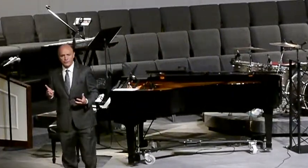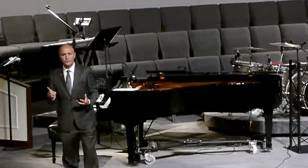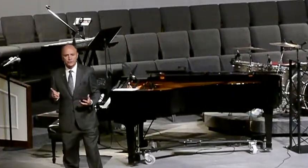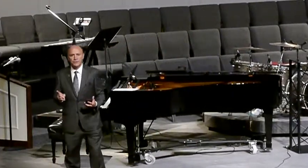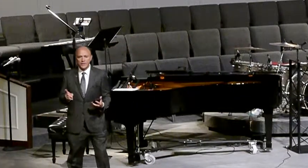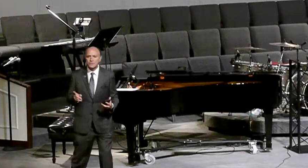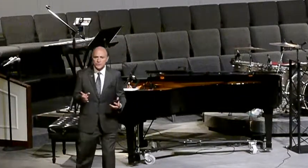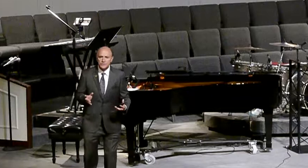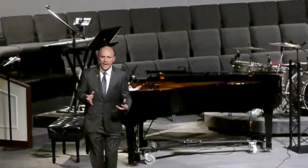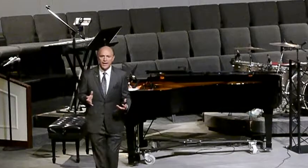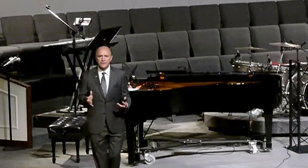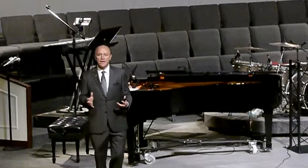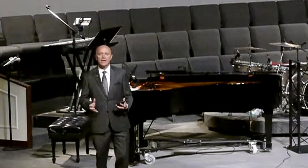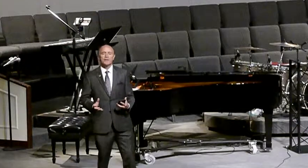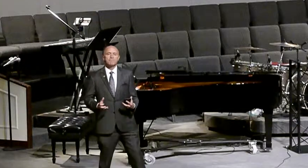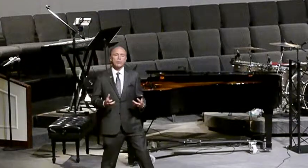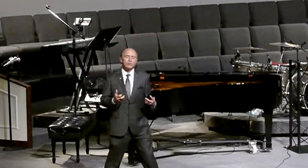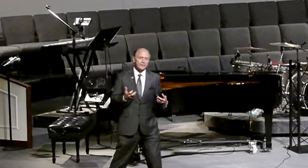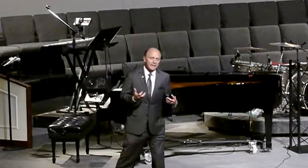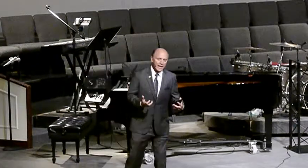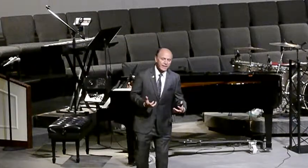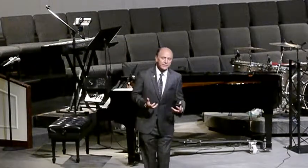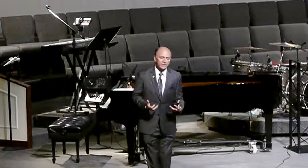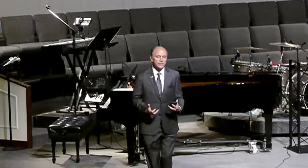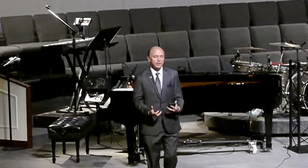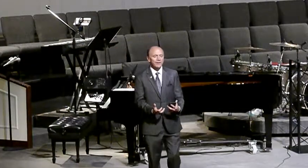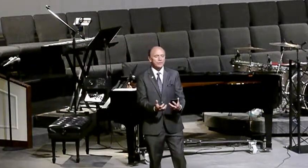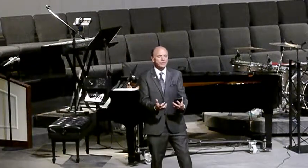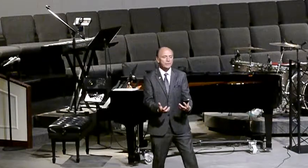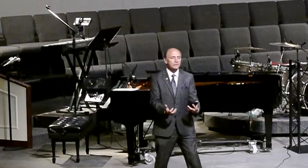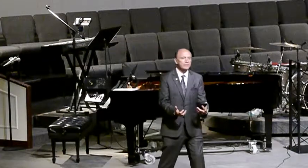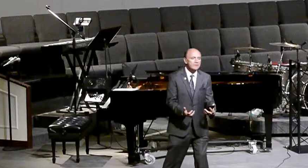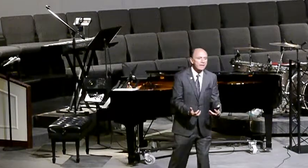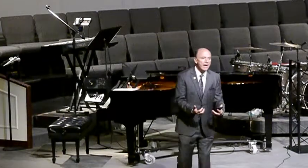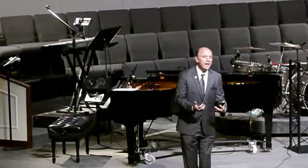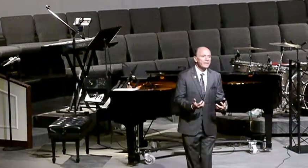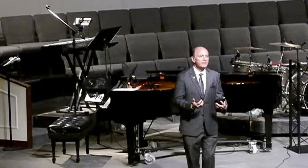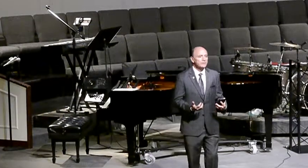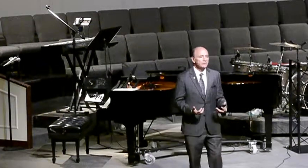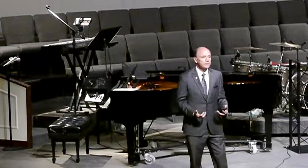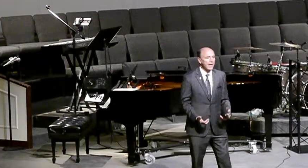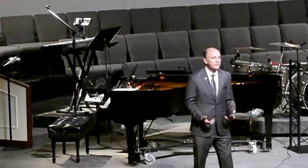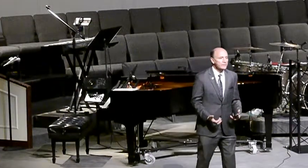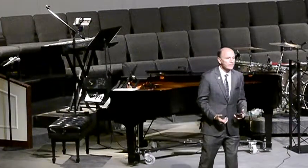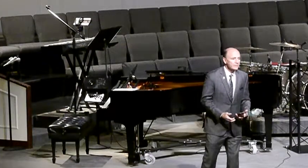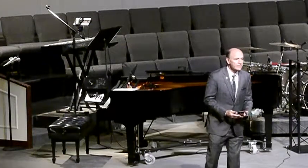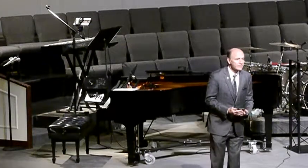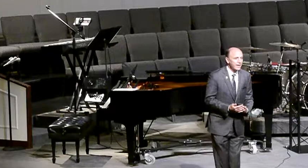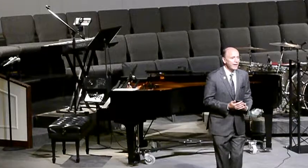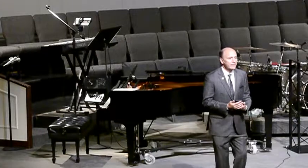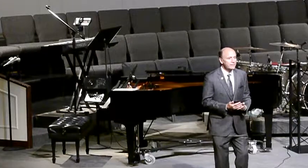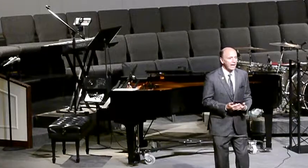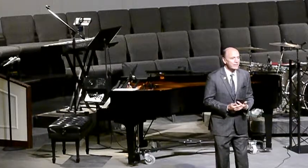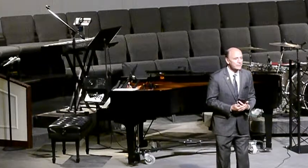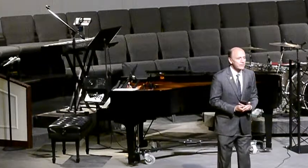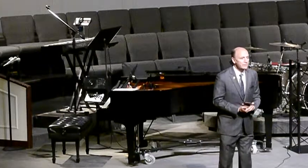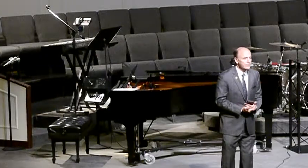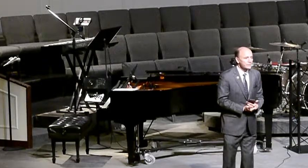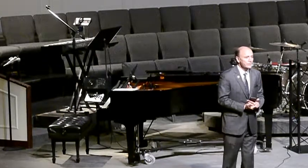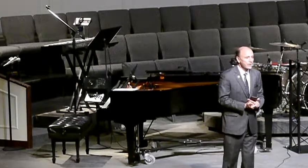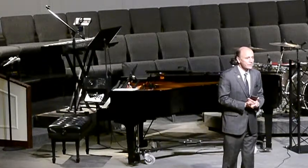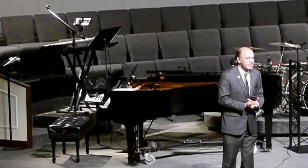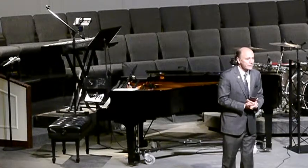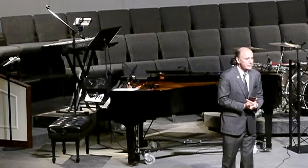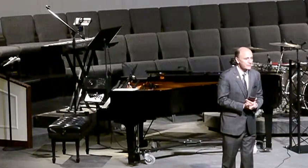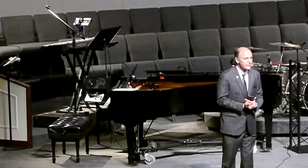your future and understand the important legacy that you have to your children and grandchildren and